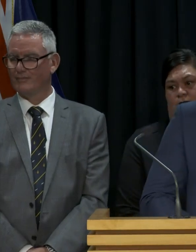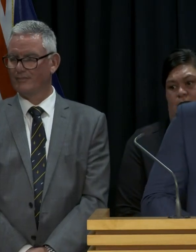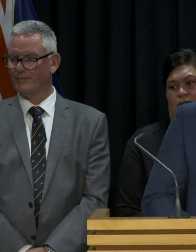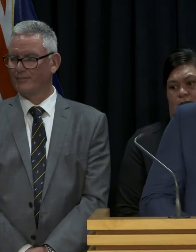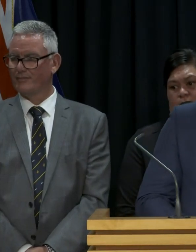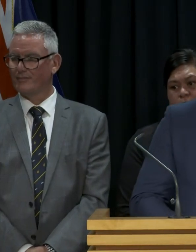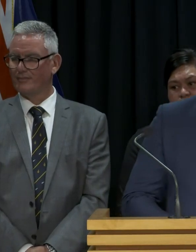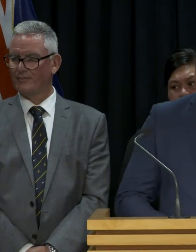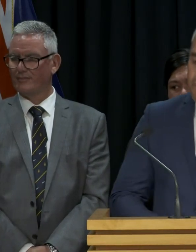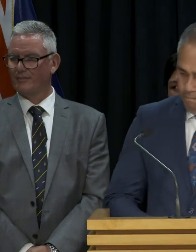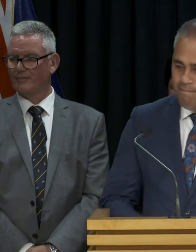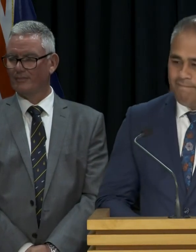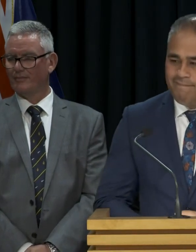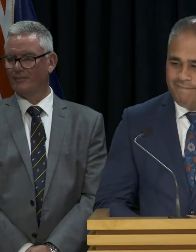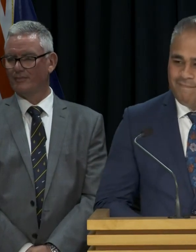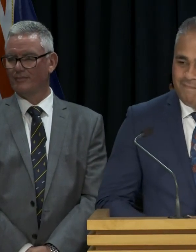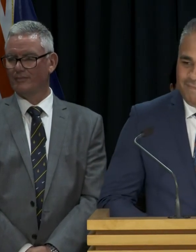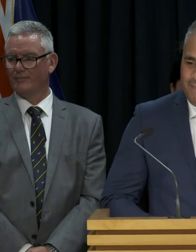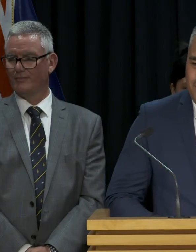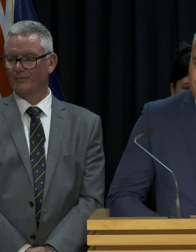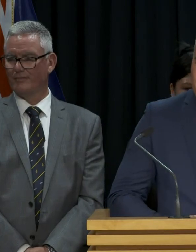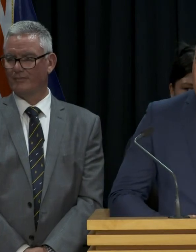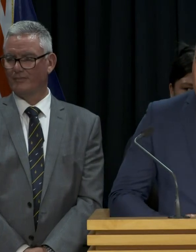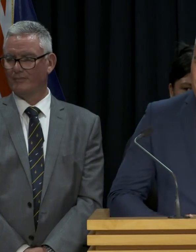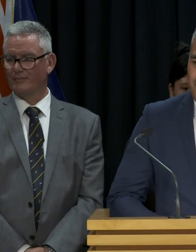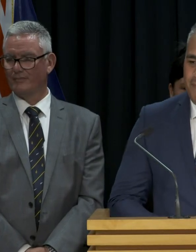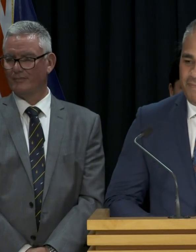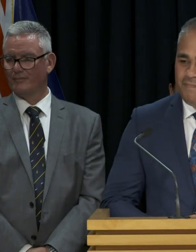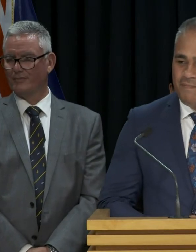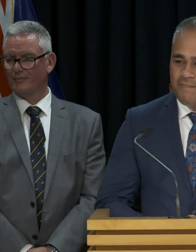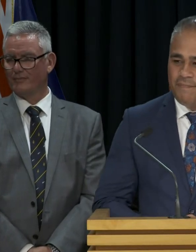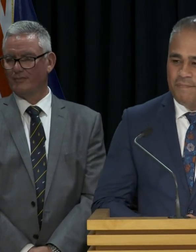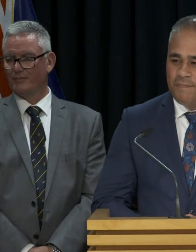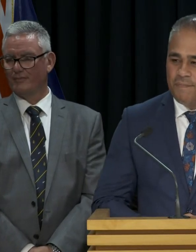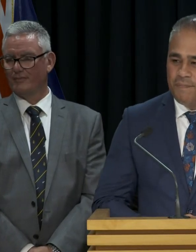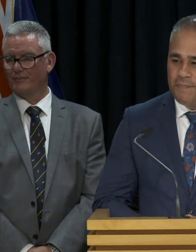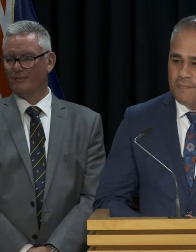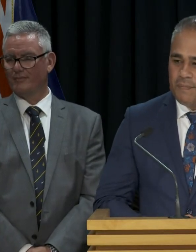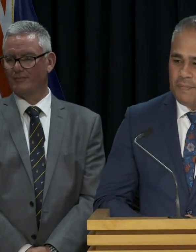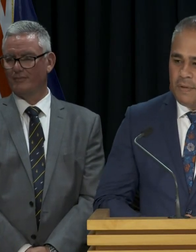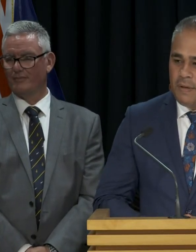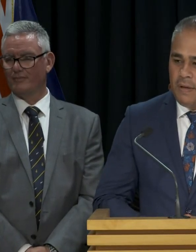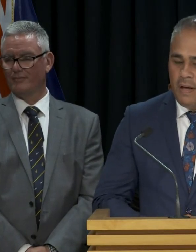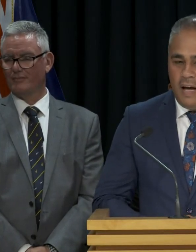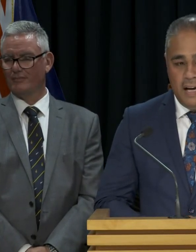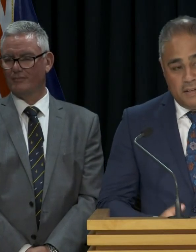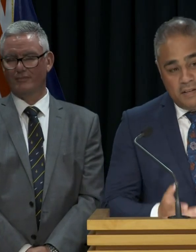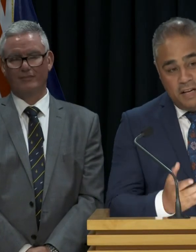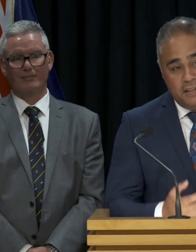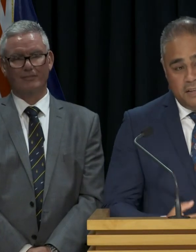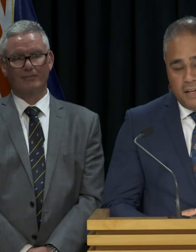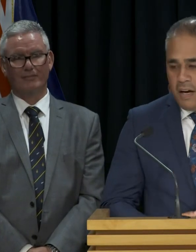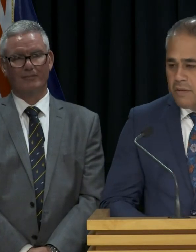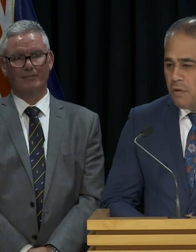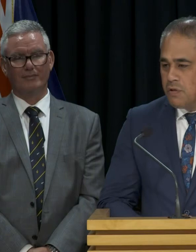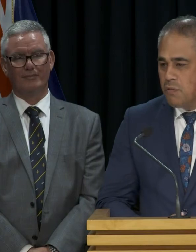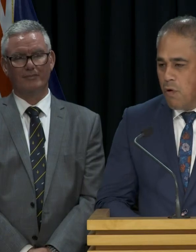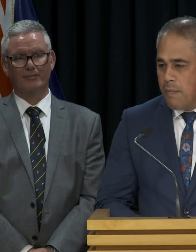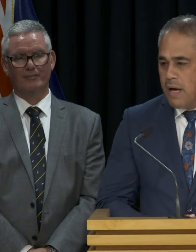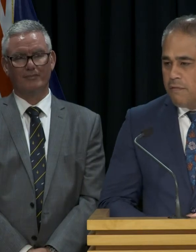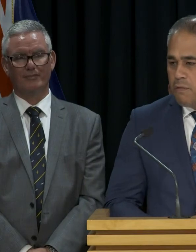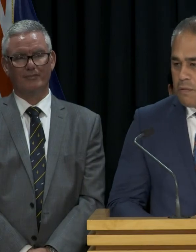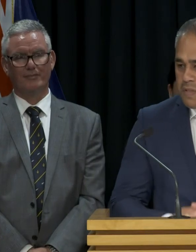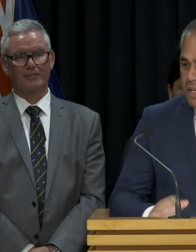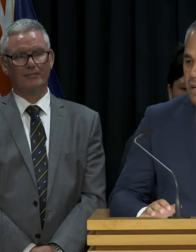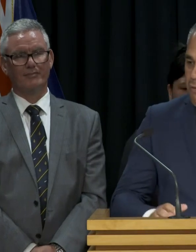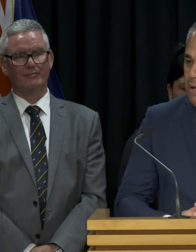Ron Mark's laid out the work for you for the next 3 years, or are you gonna take a different direction? Just as I did then, I acknowledged Ron